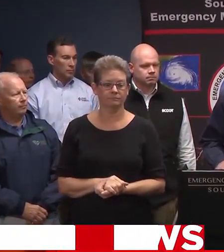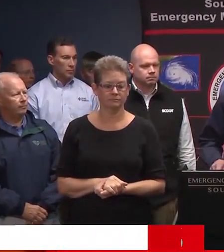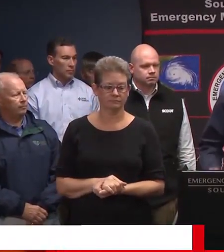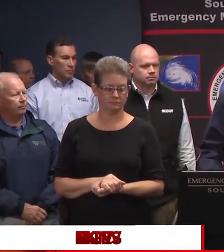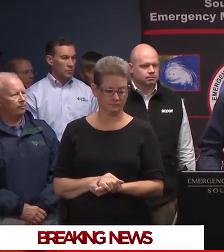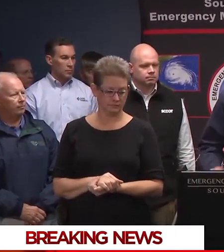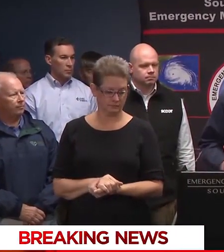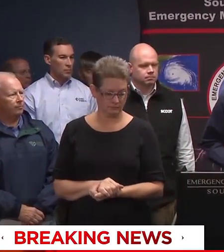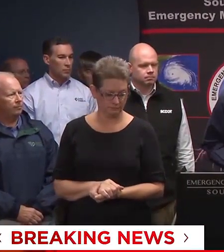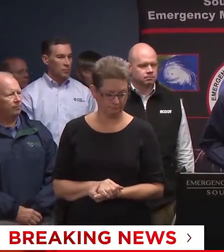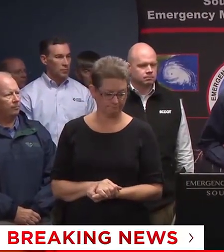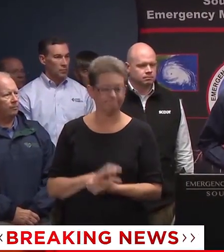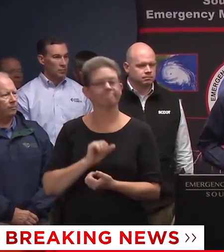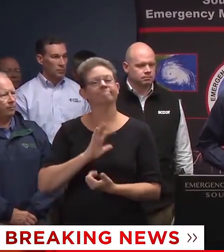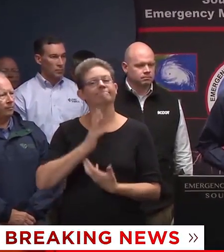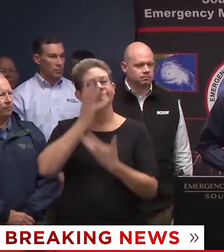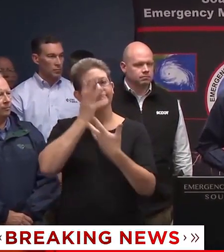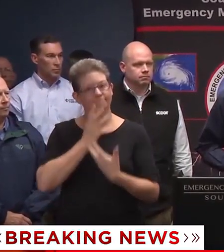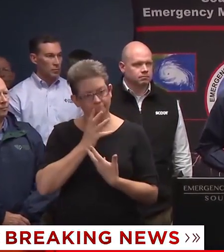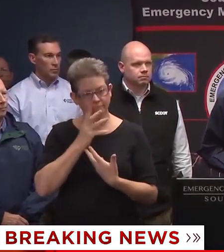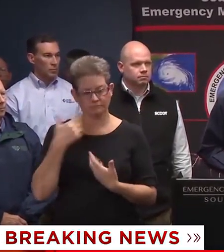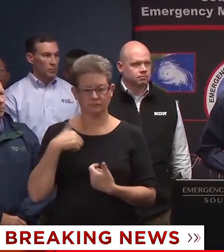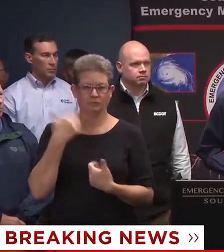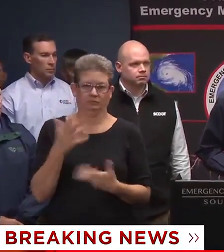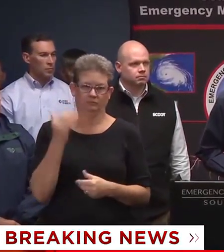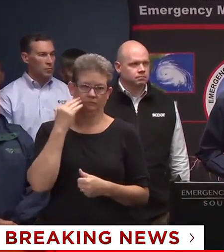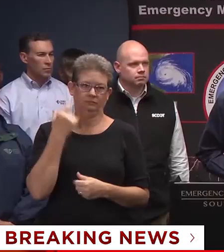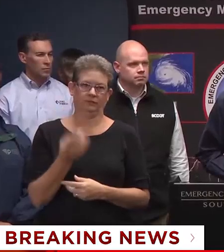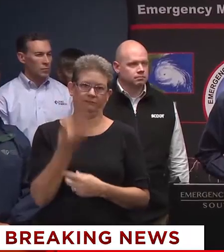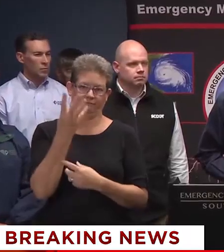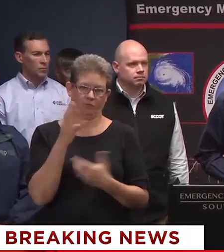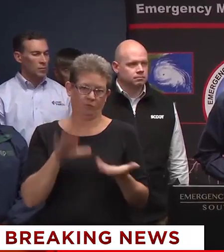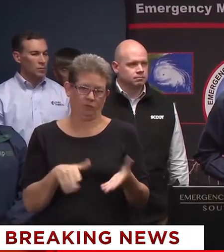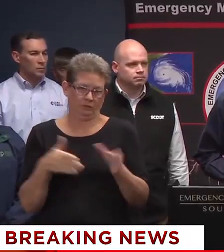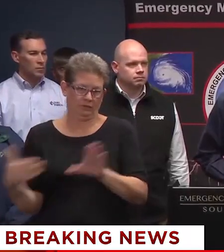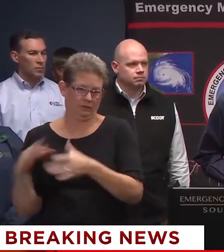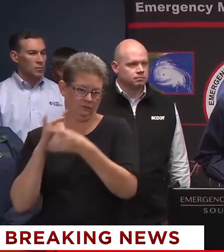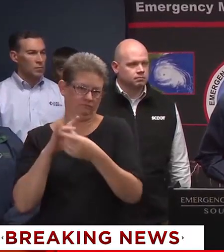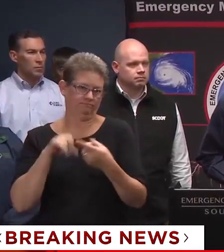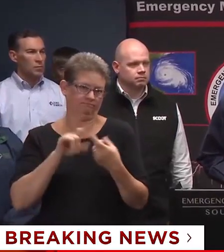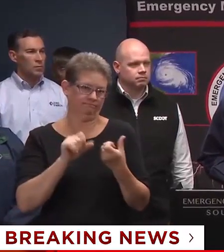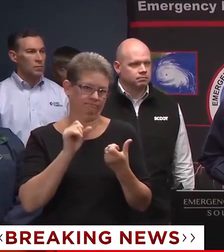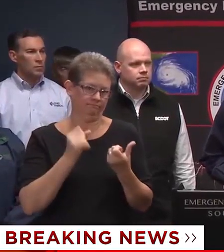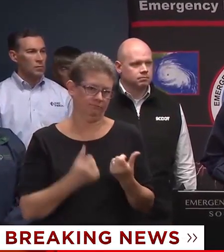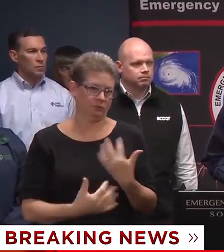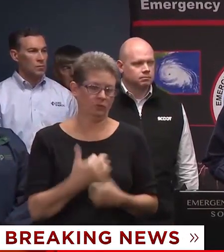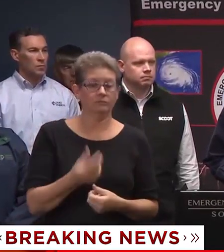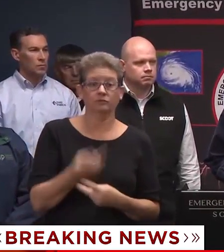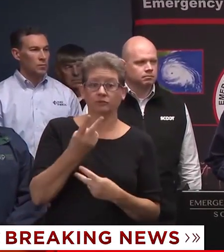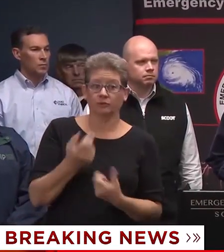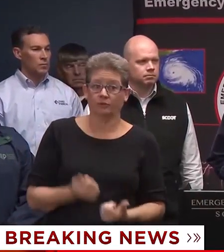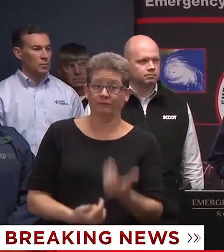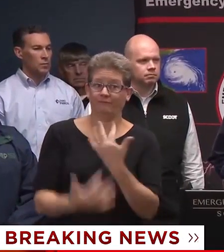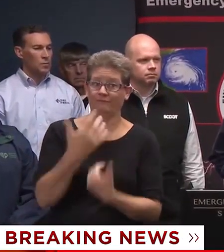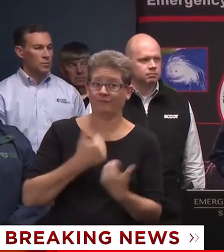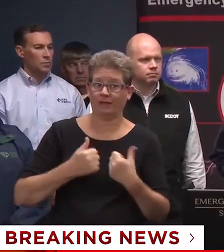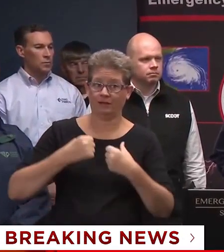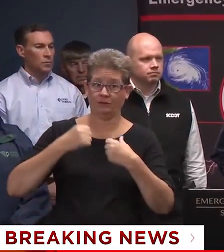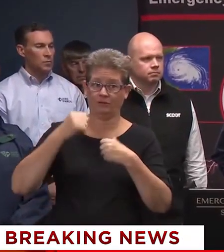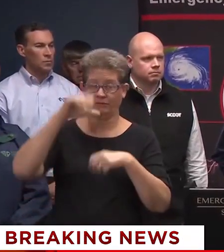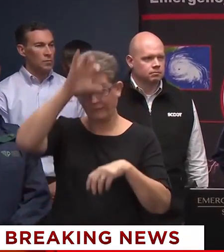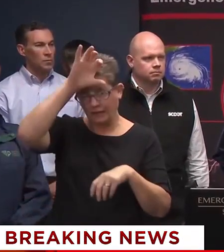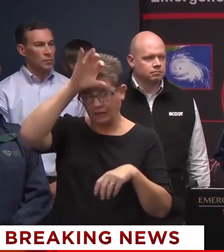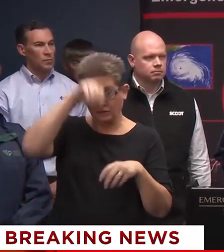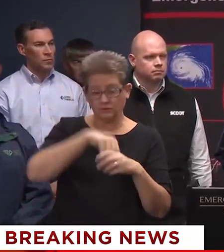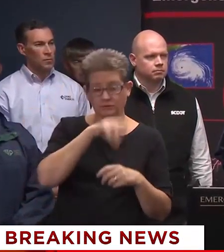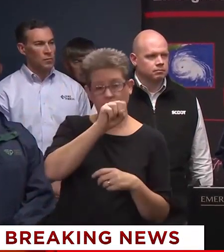have had, unfortunately, we know we've had 4 deaths storm-related so far. 2 are firefighters in Saluda County, and